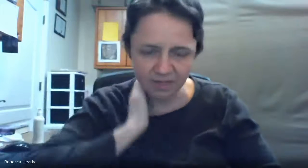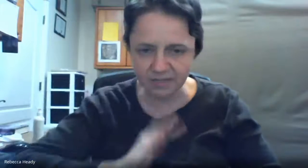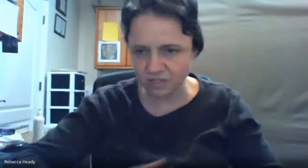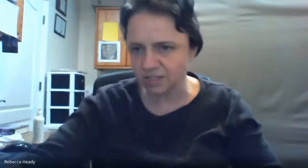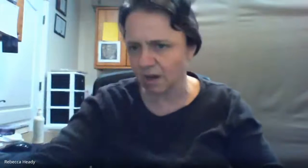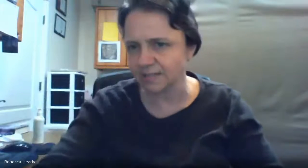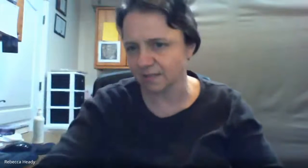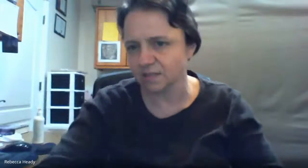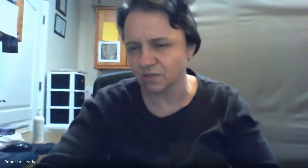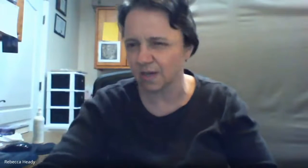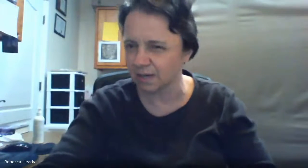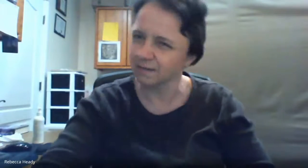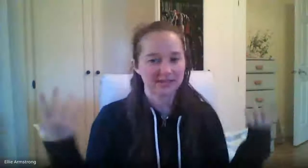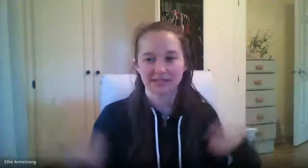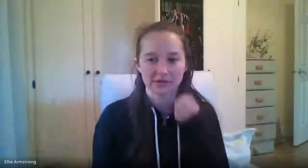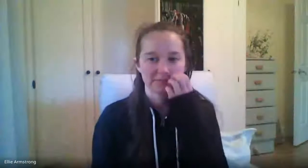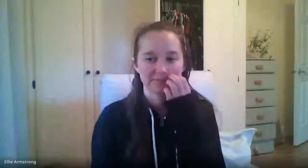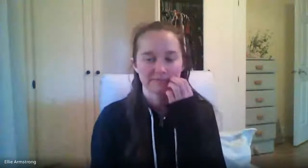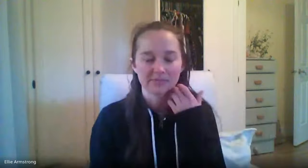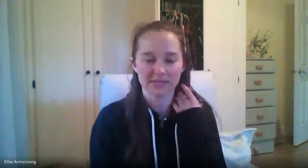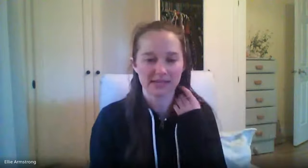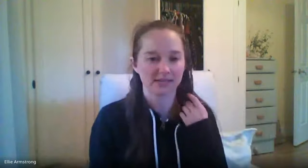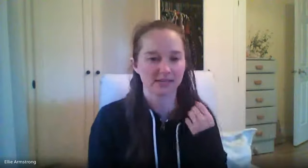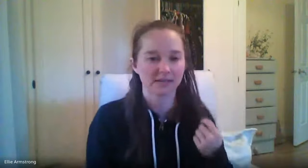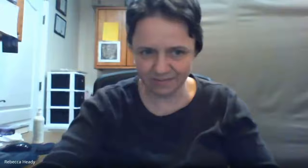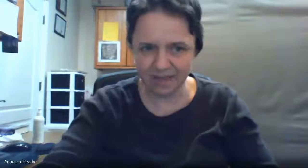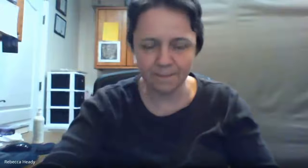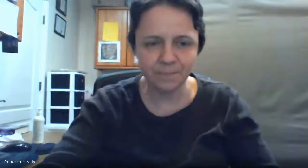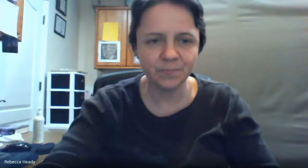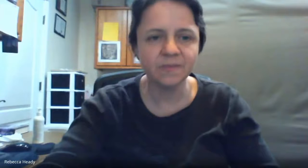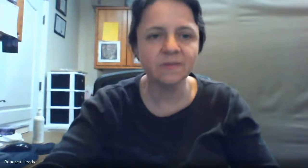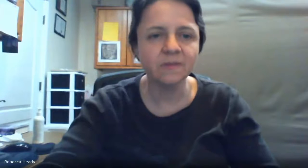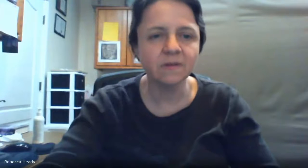think it's just in context. It makes sense when you're signing. Yeah.